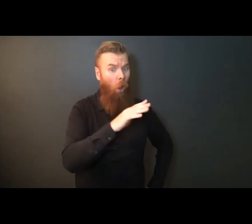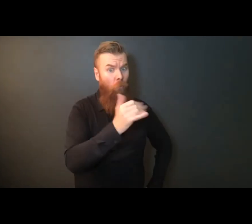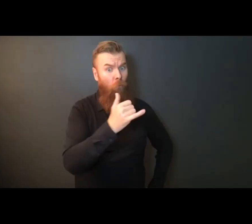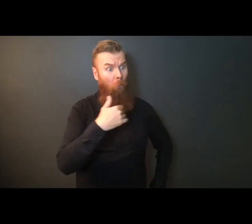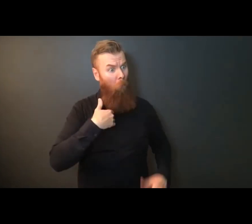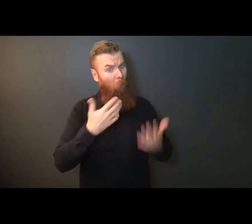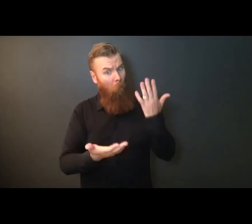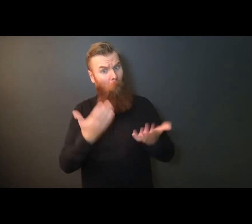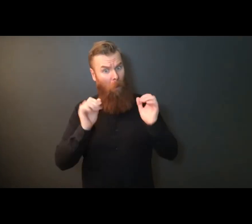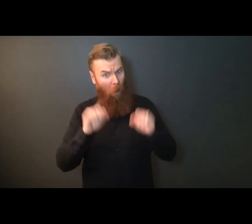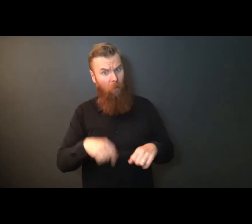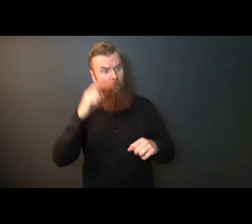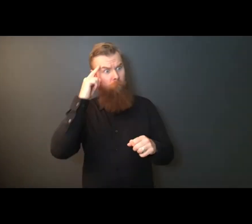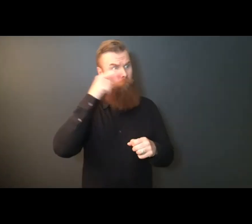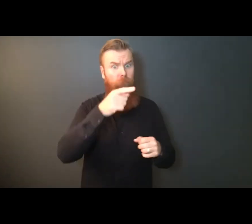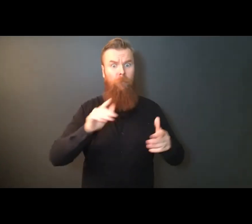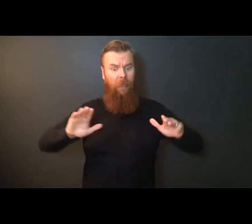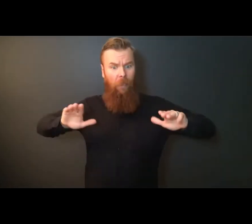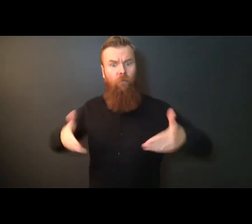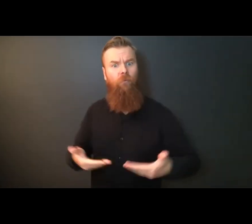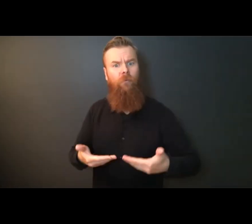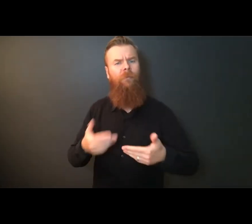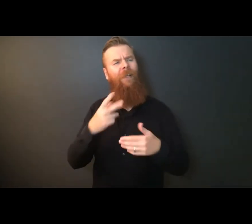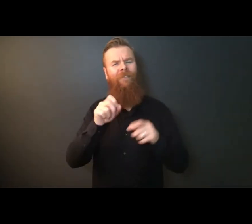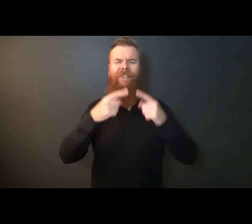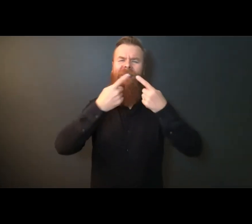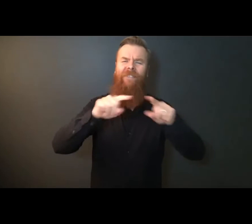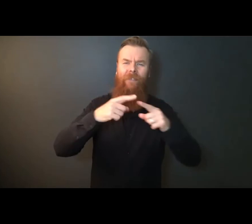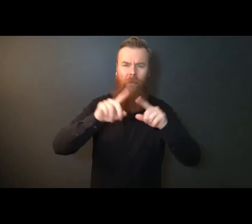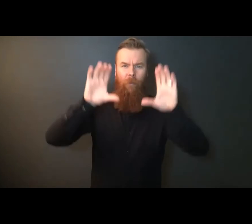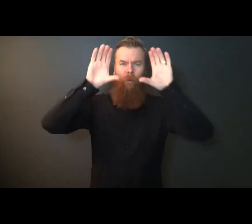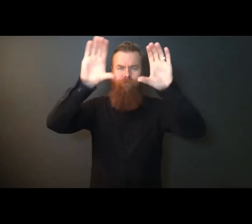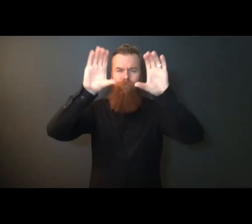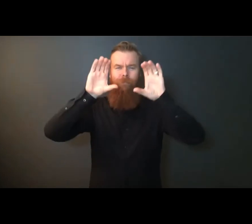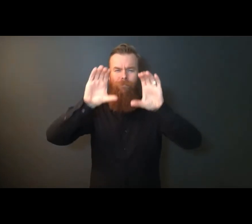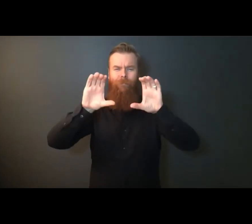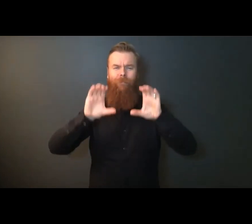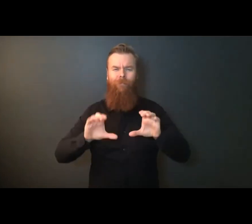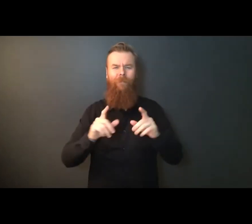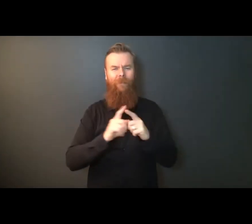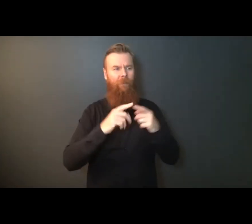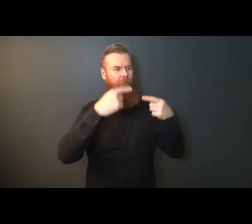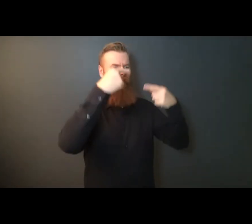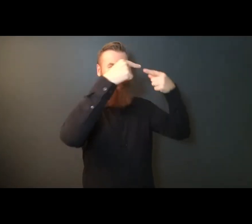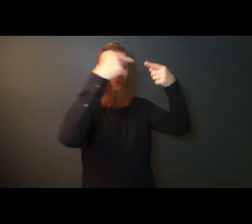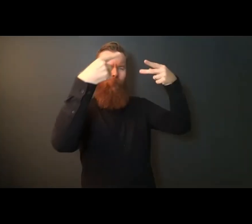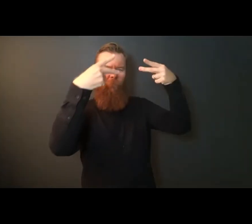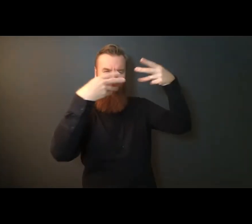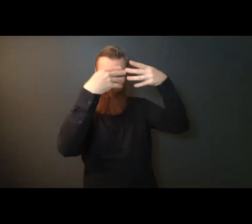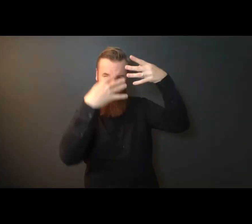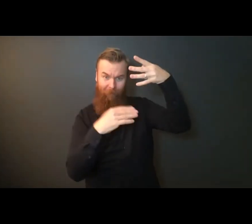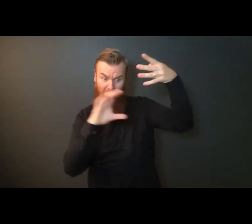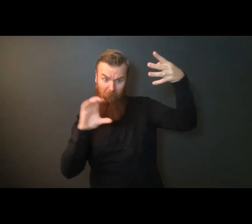relevant units across the modules to clarify what we mean by that. I think there's a whole piece we're going to do